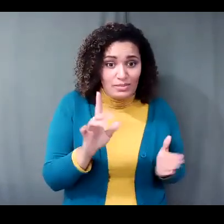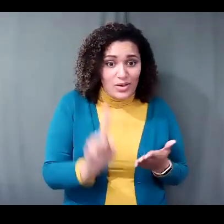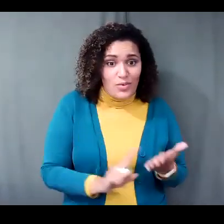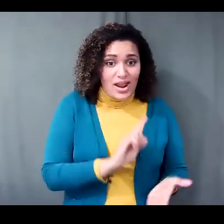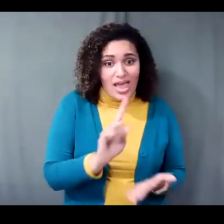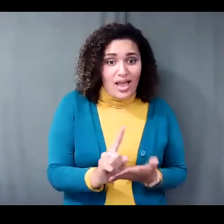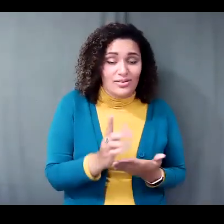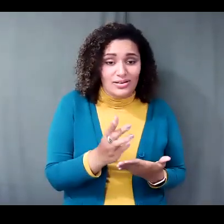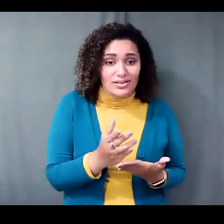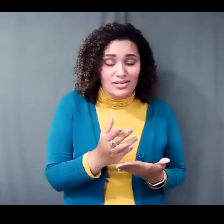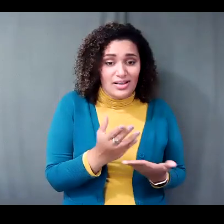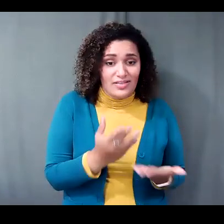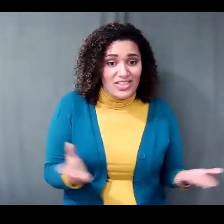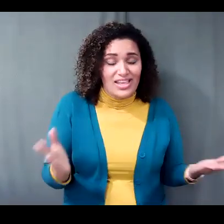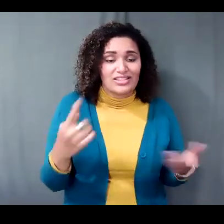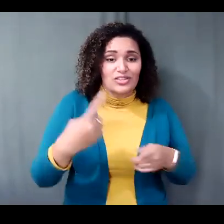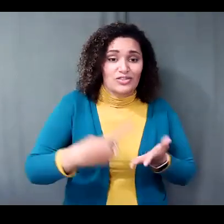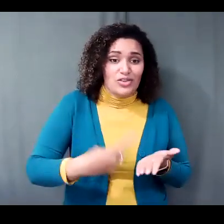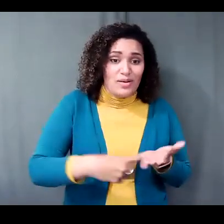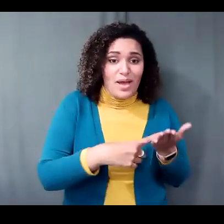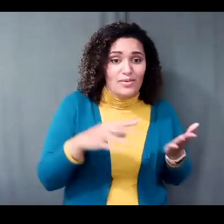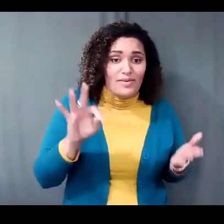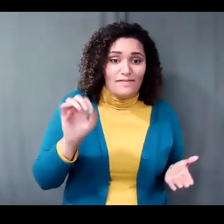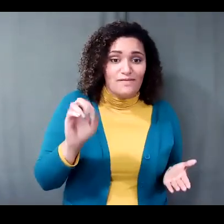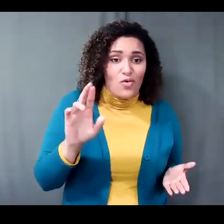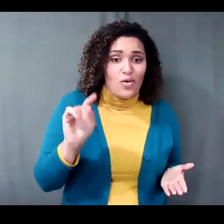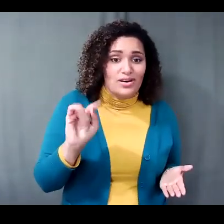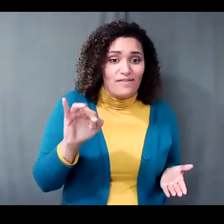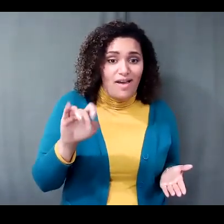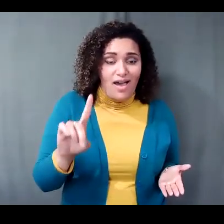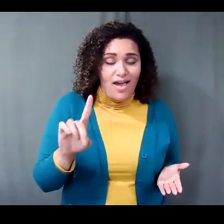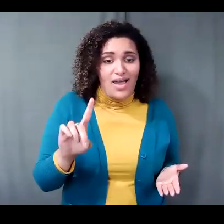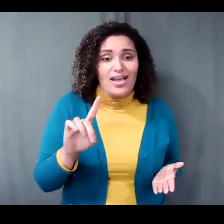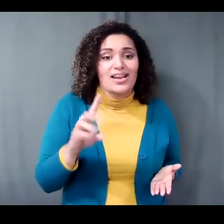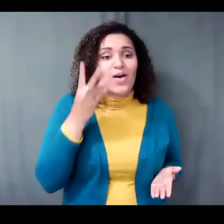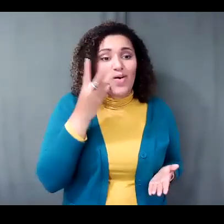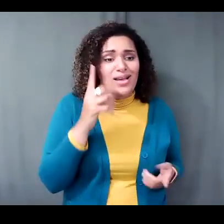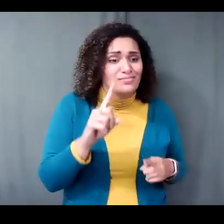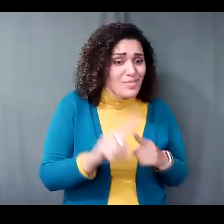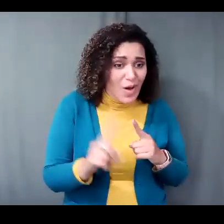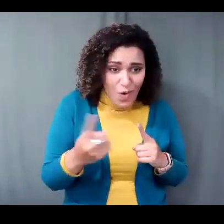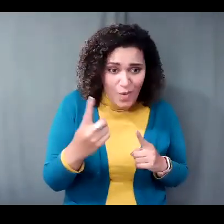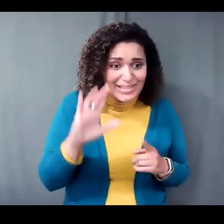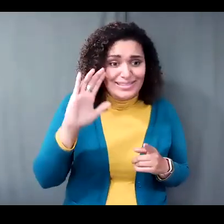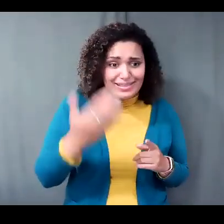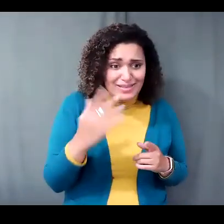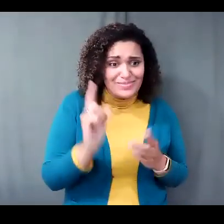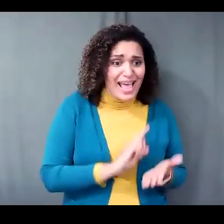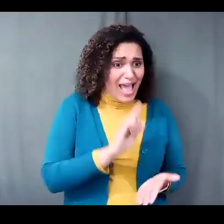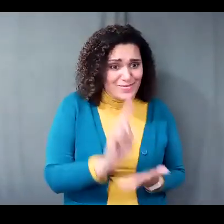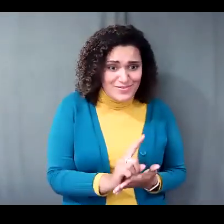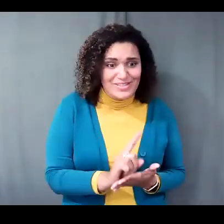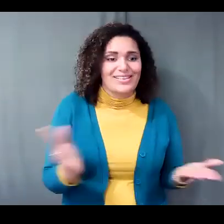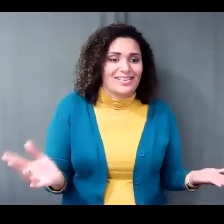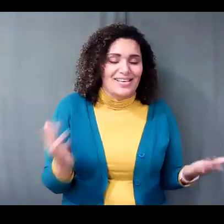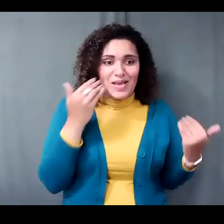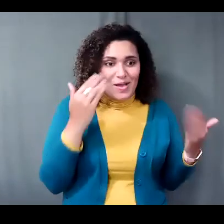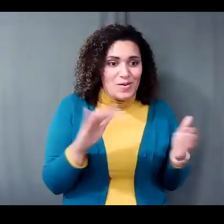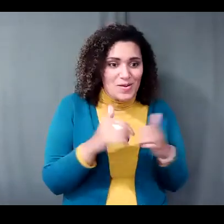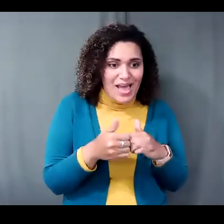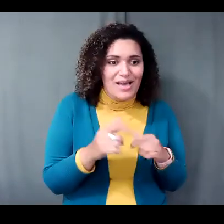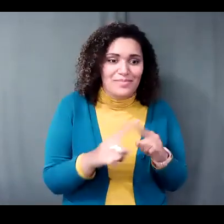background. So it's kind of more of a fun, I think it's kind of a good gifty thing. You could get it for yourself. I'm all about getting myself the gifts that